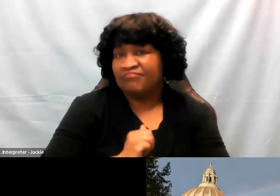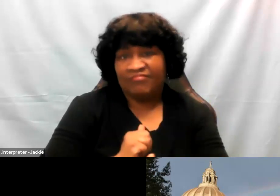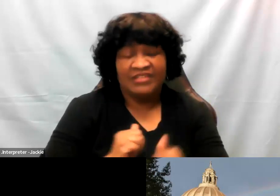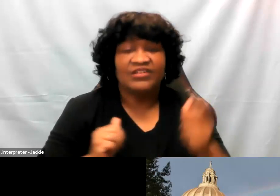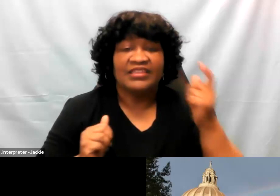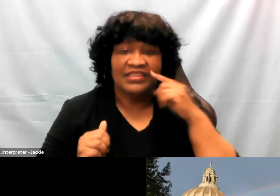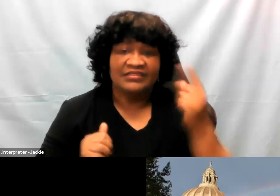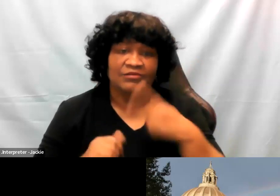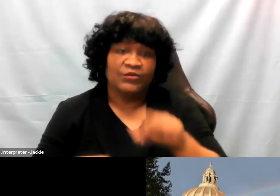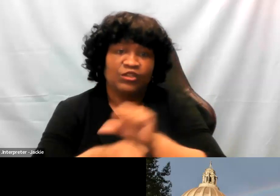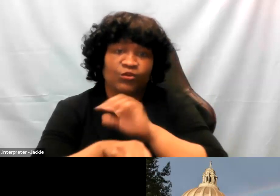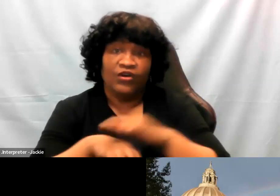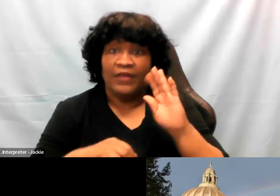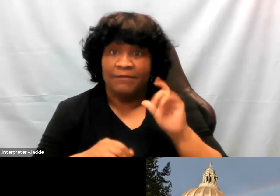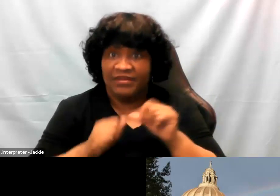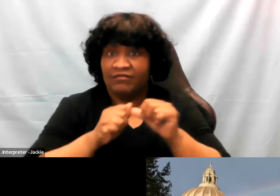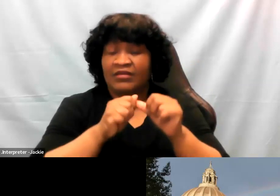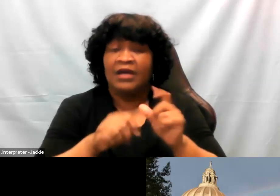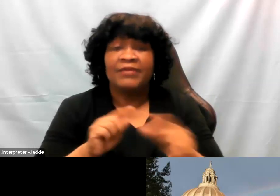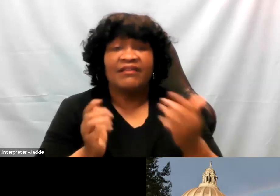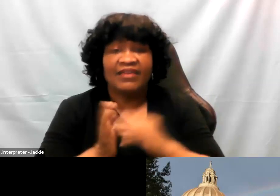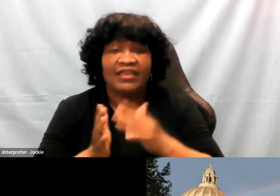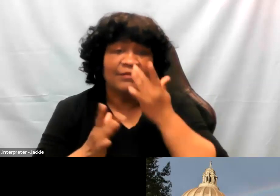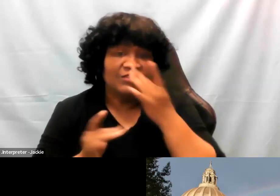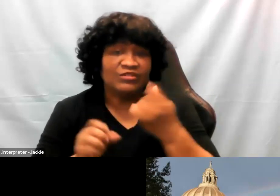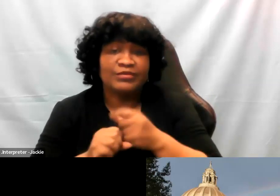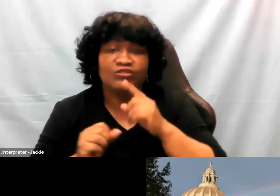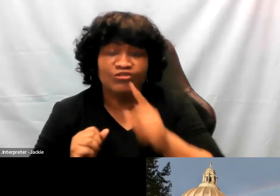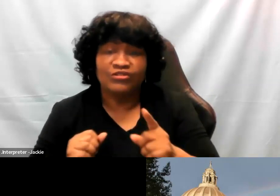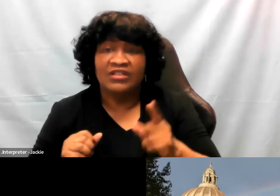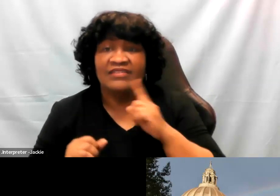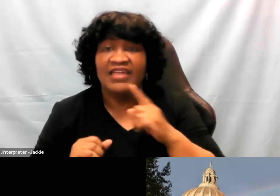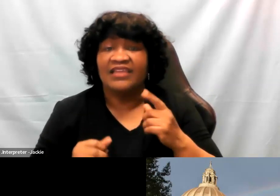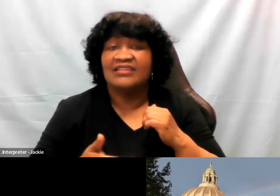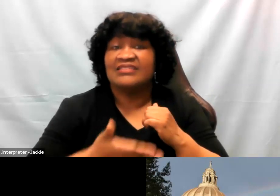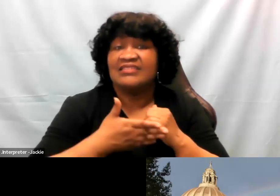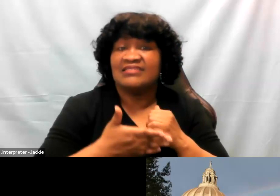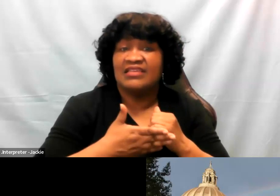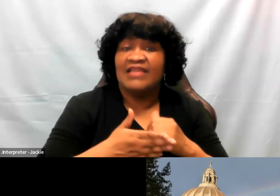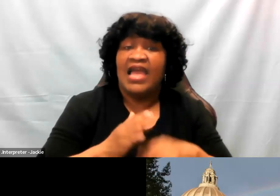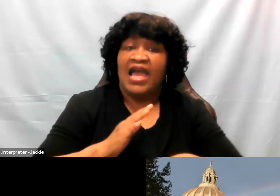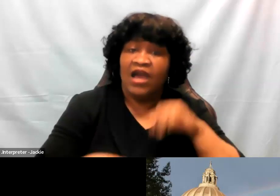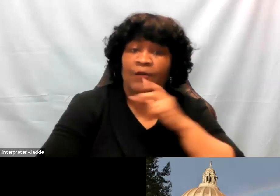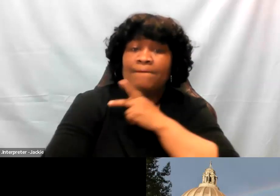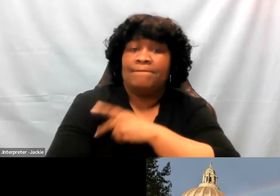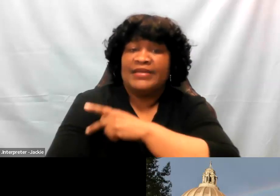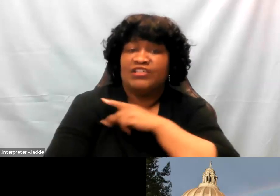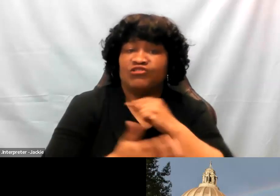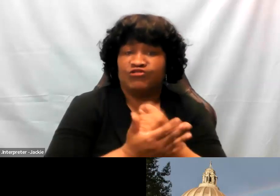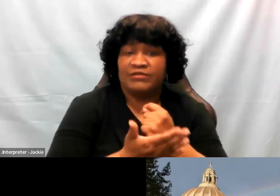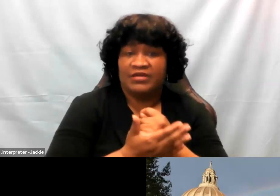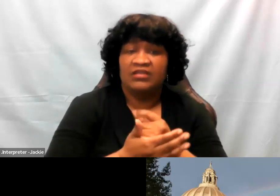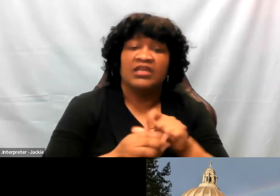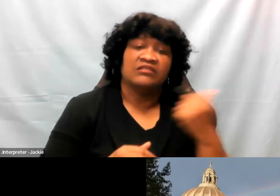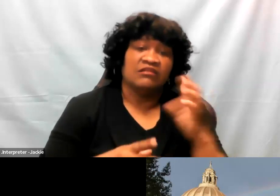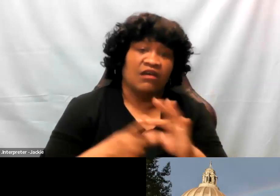can continue to work on. But I'm really interested again in making sure that assisted outpatient treatment is an option for people in